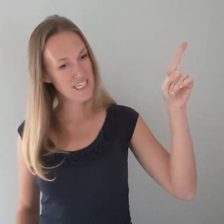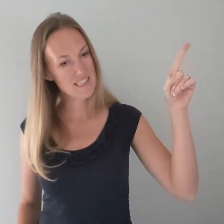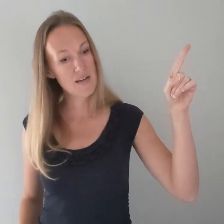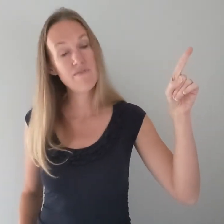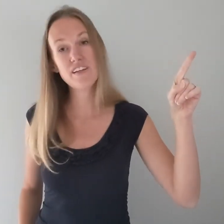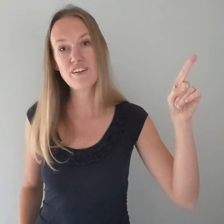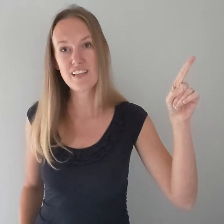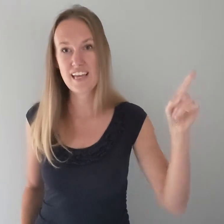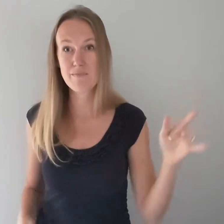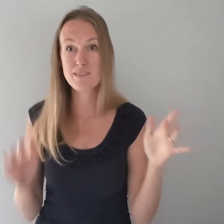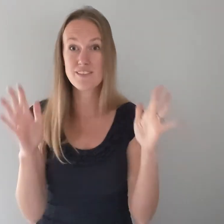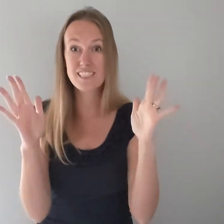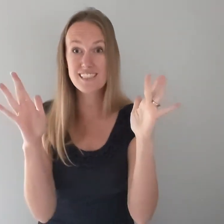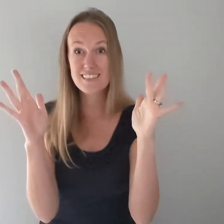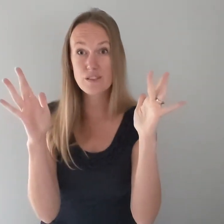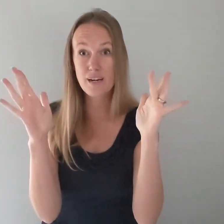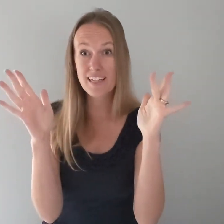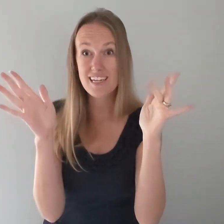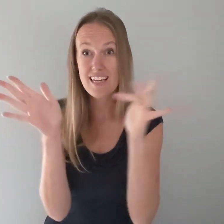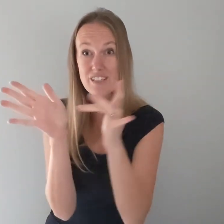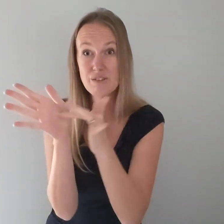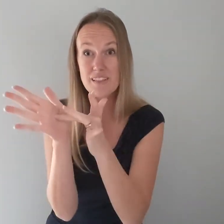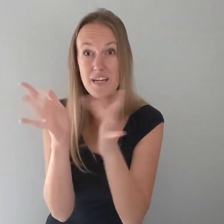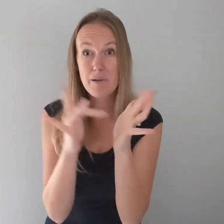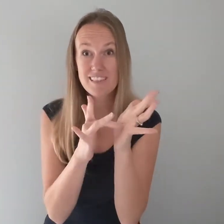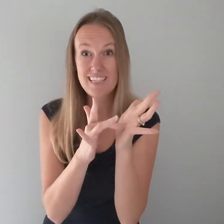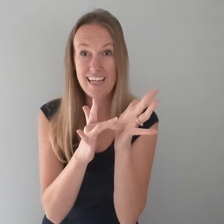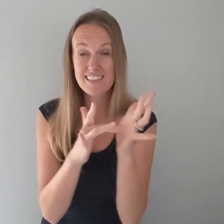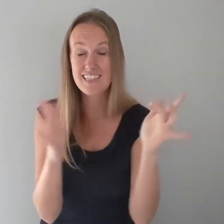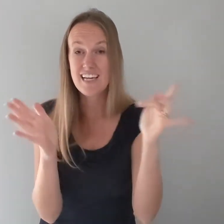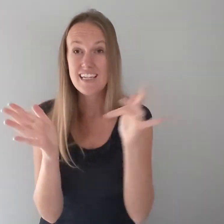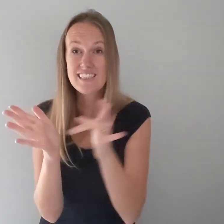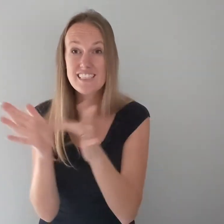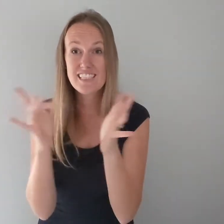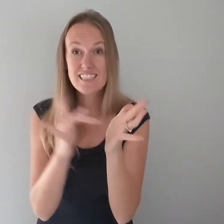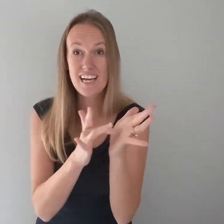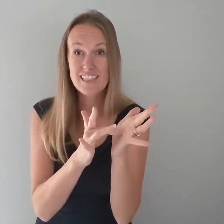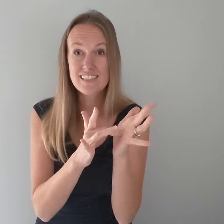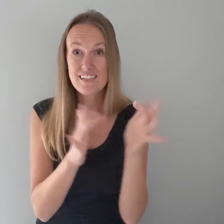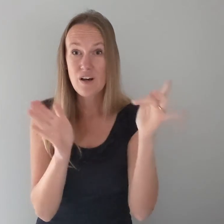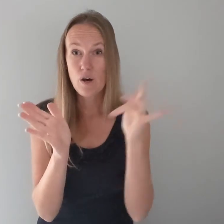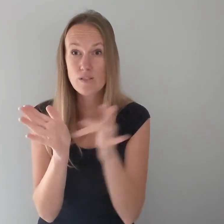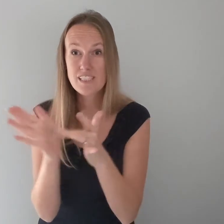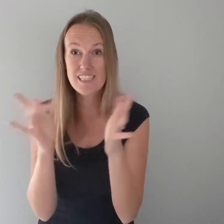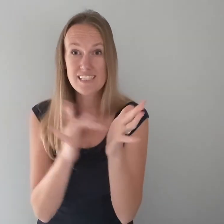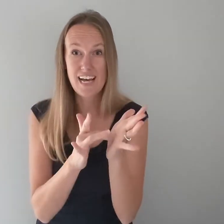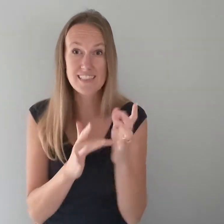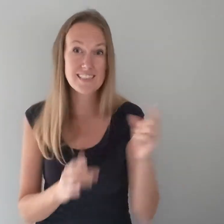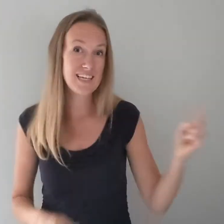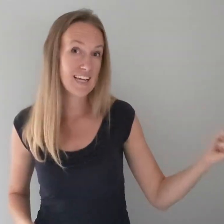come fill your lamb. So Jesus is great. You're showing the nail-pierced hands. Jesus, oh Jesus,